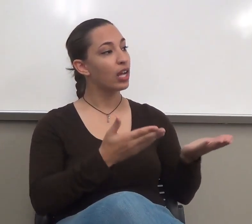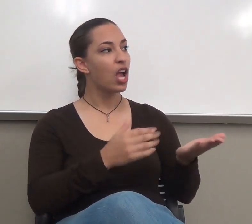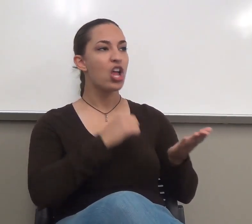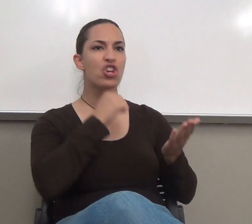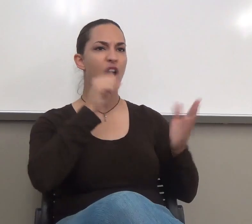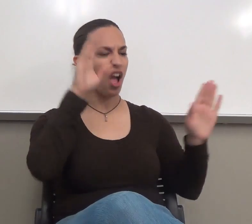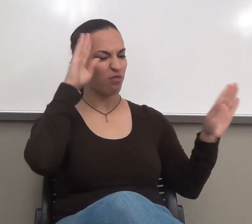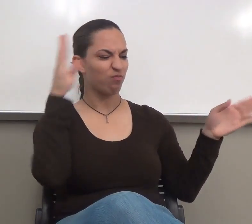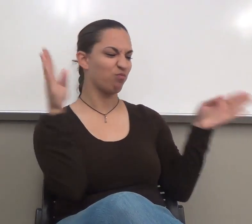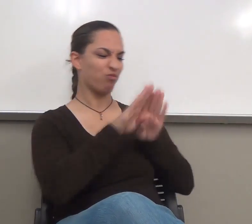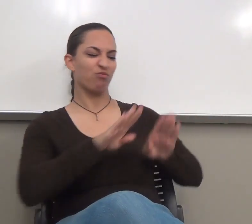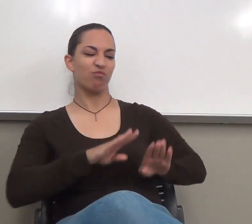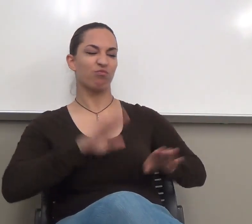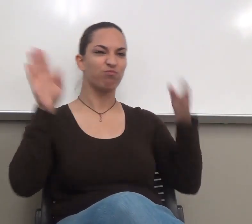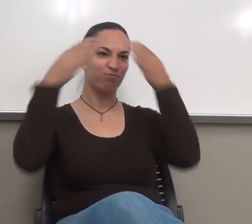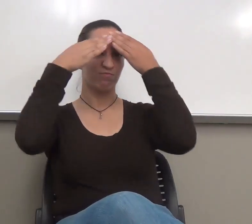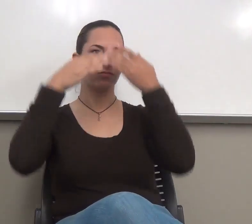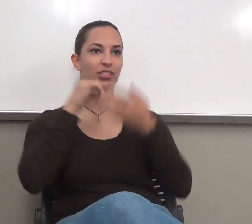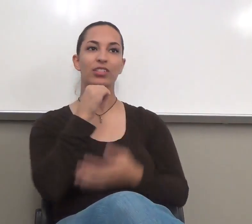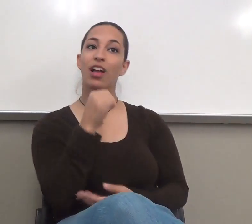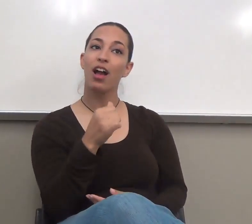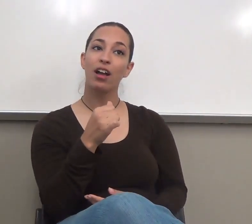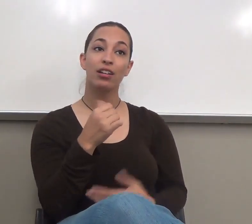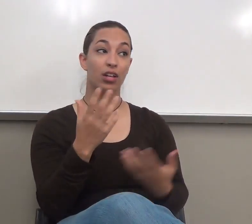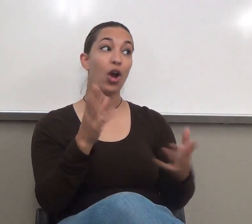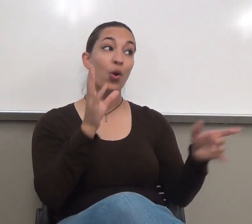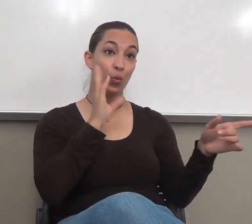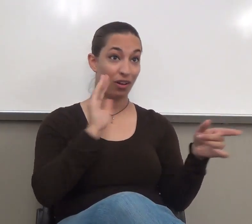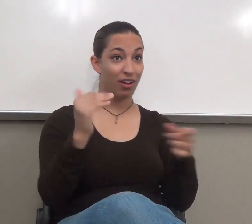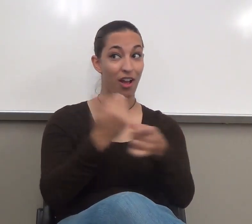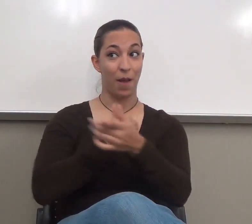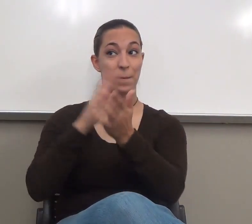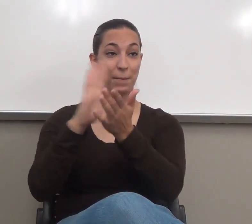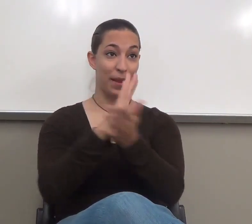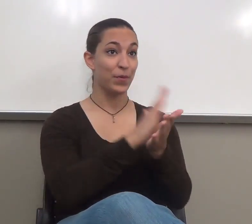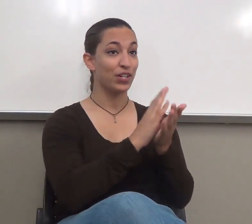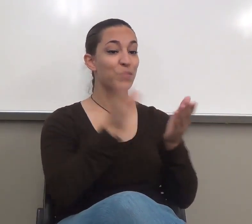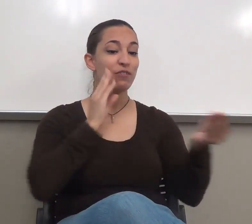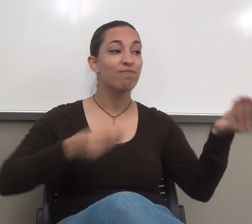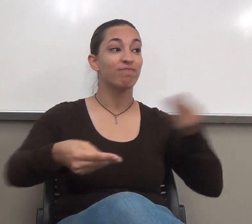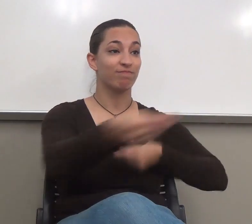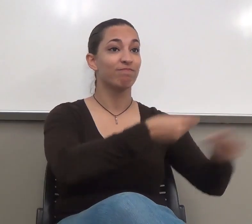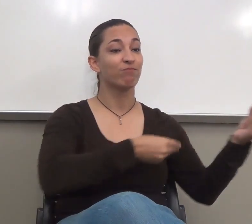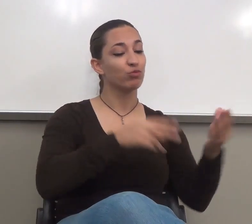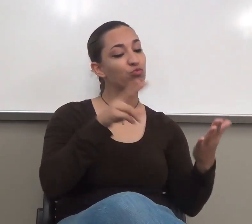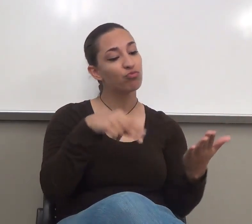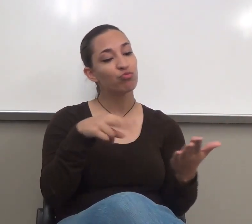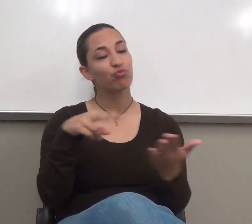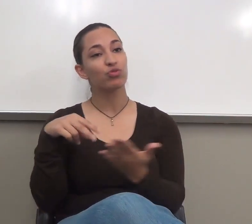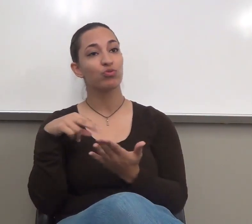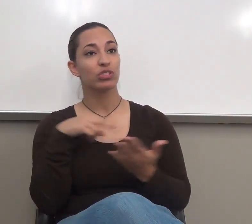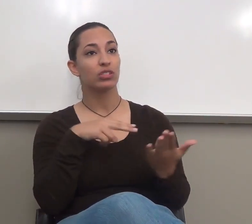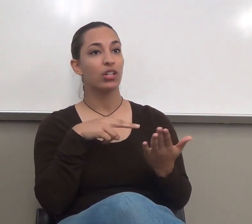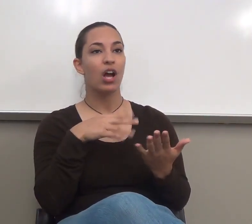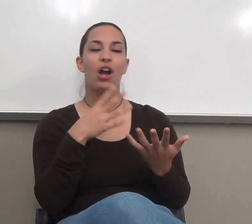able to support your arguments logically. And just being not